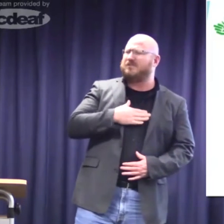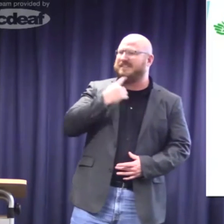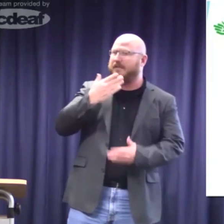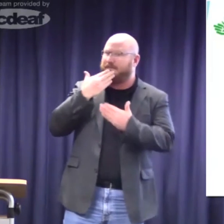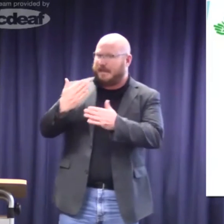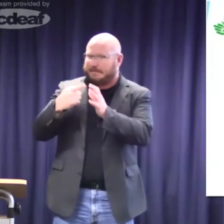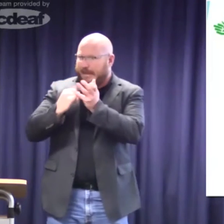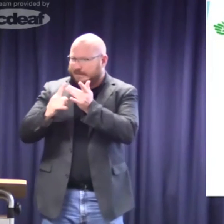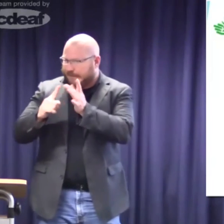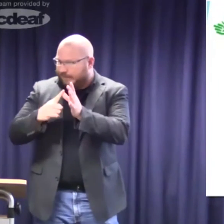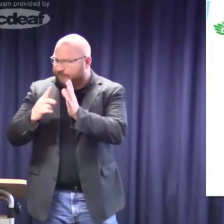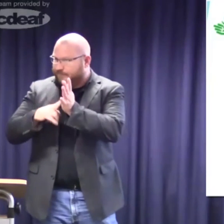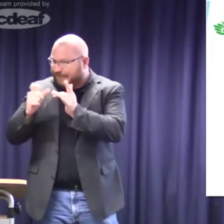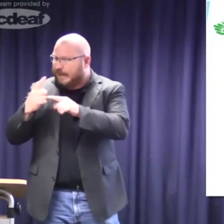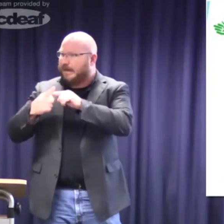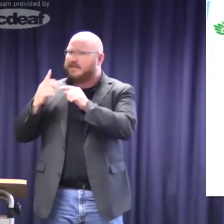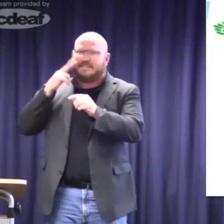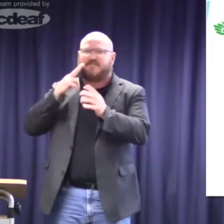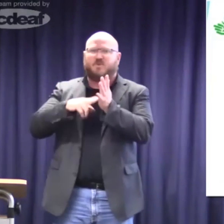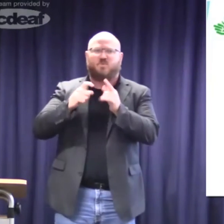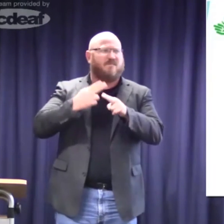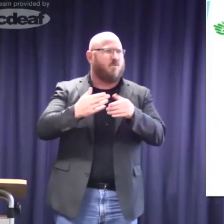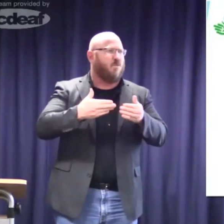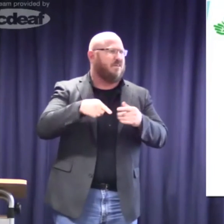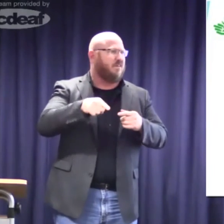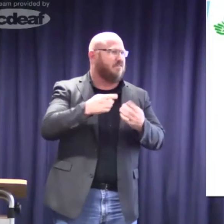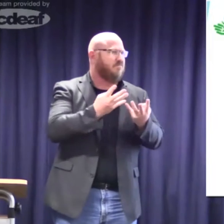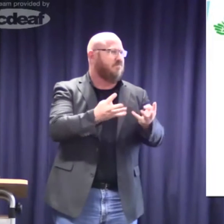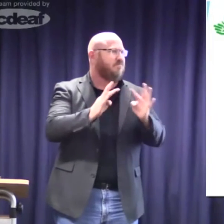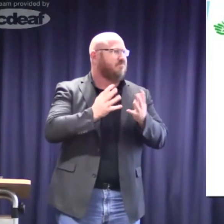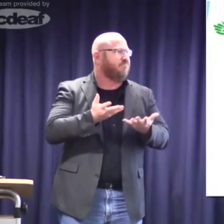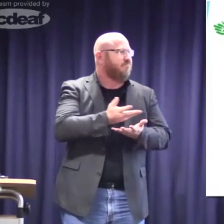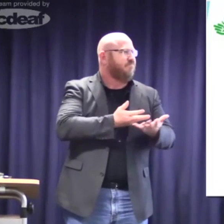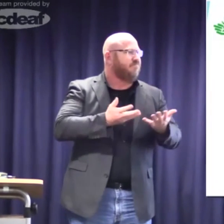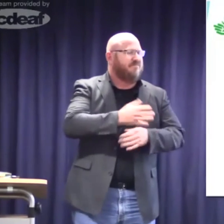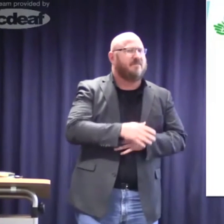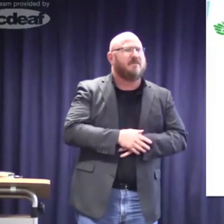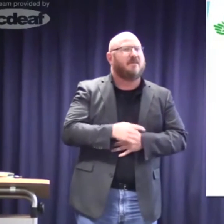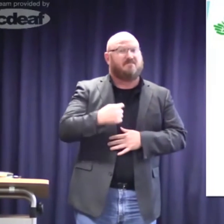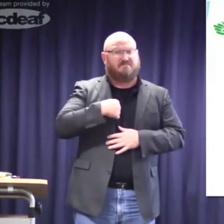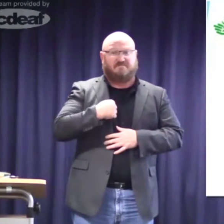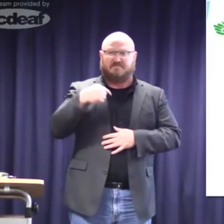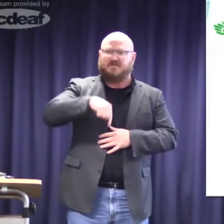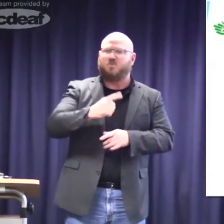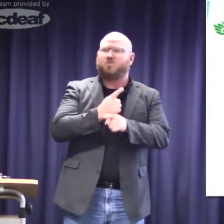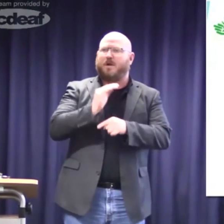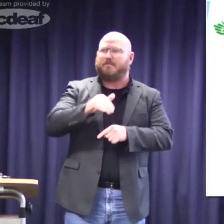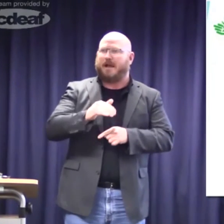Thank you. Look, I'd like to say thanks to ASLIA Vic and Deaf Victoria for organising this evening's